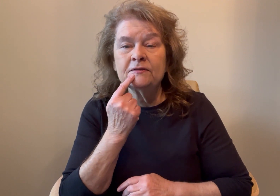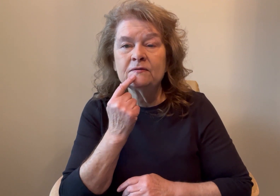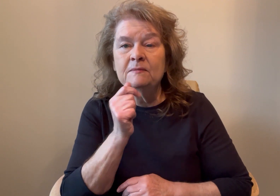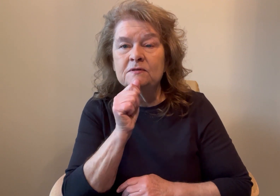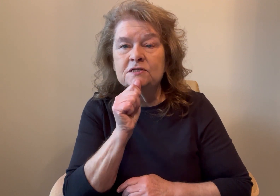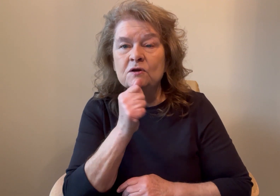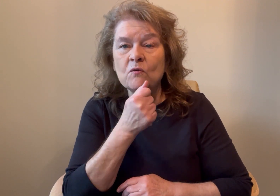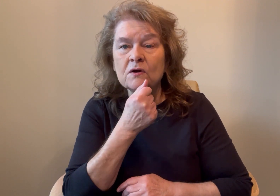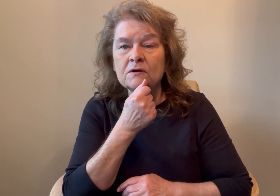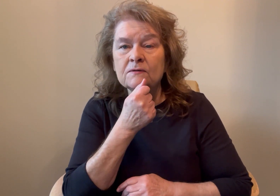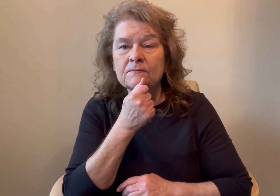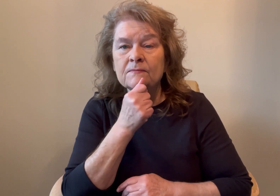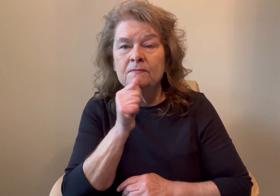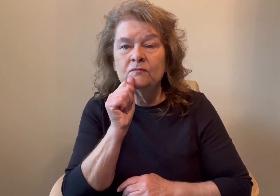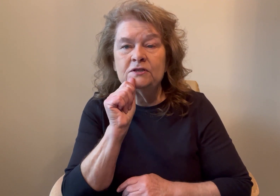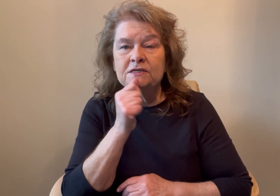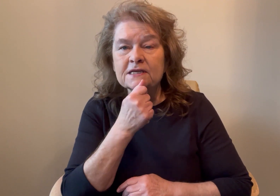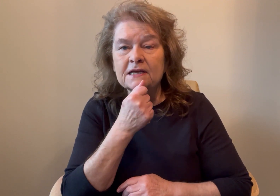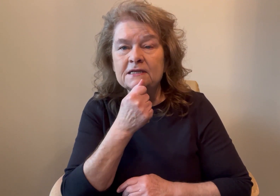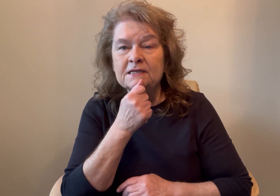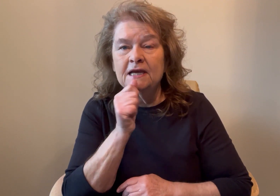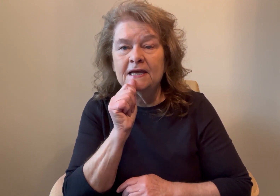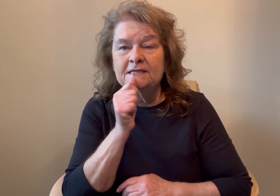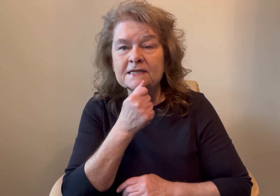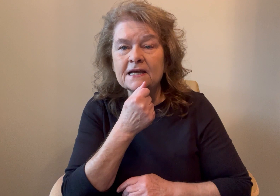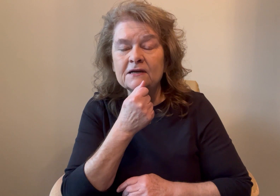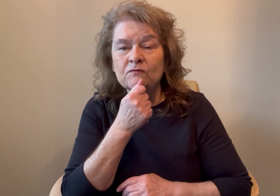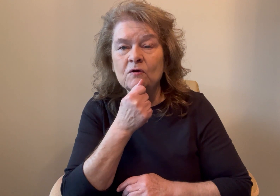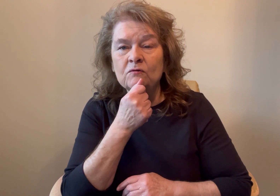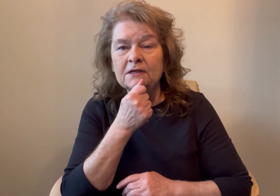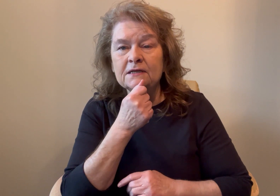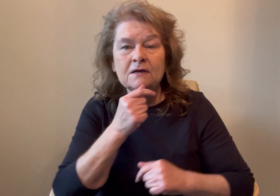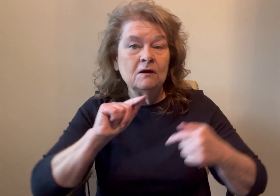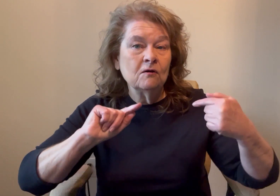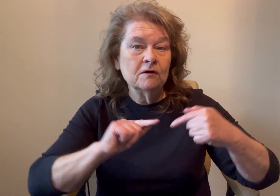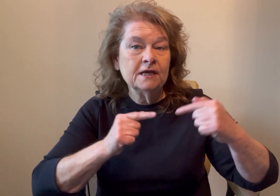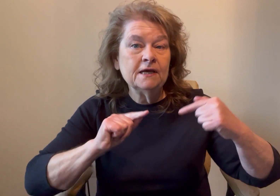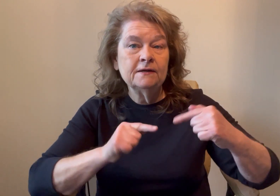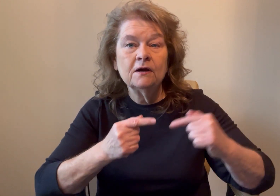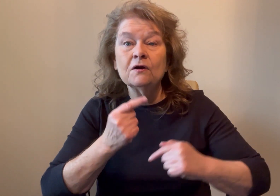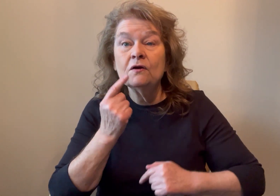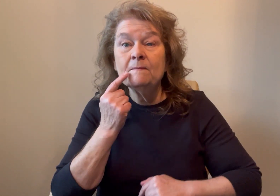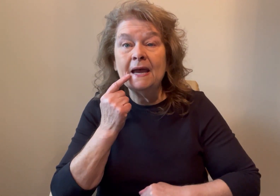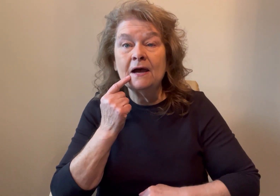Remember sore? We just kind of did the S and kind of rolled it. Or again, a hurt mouth.